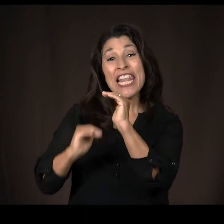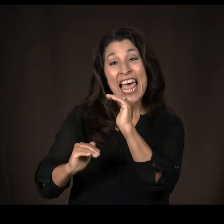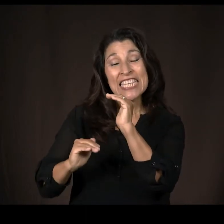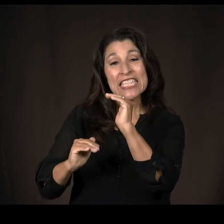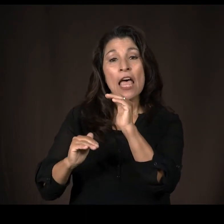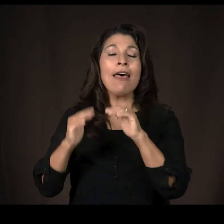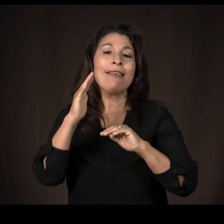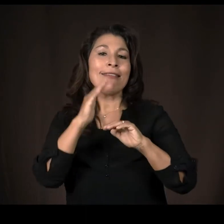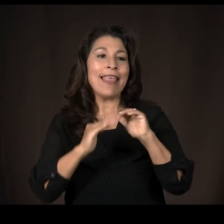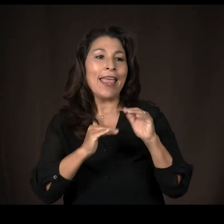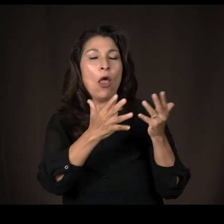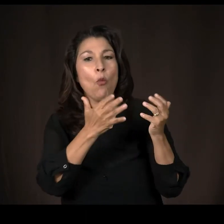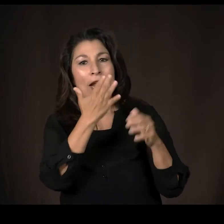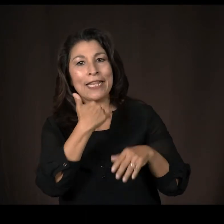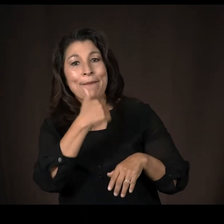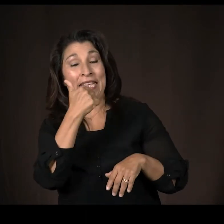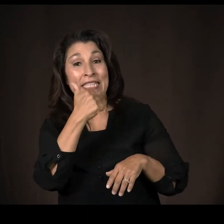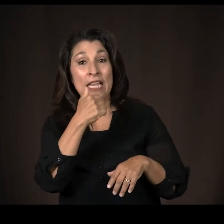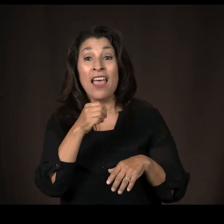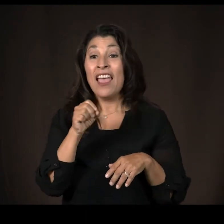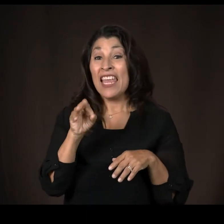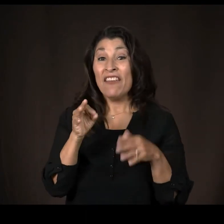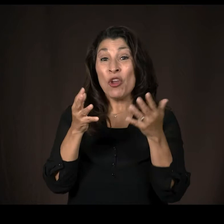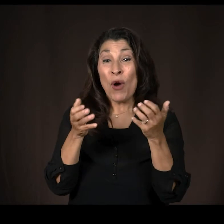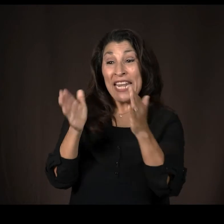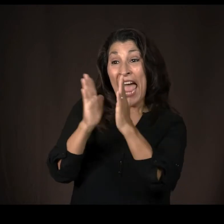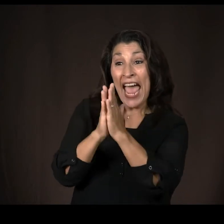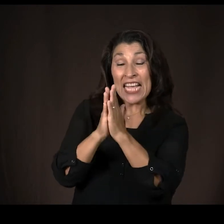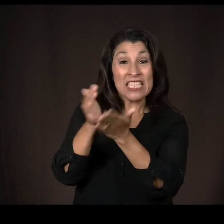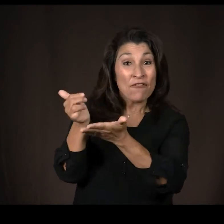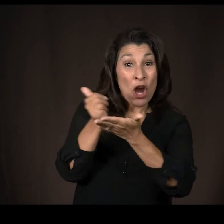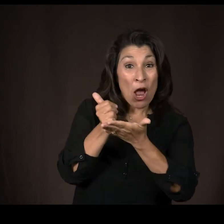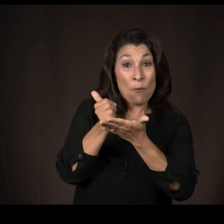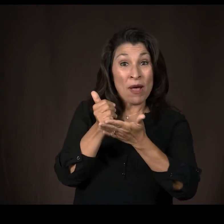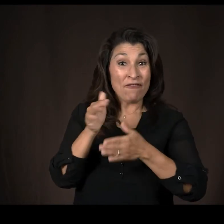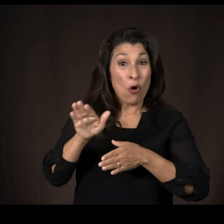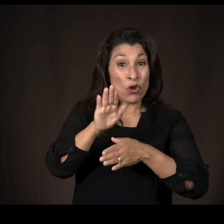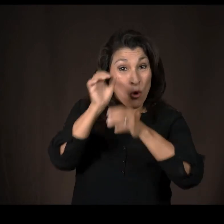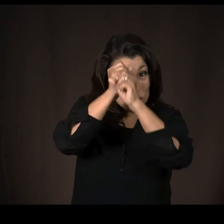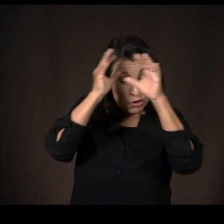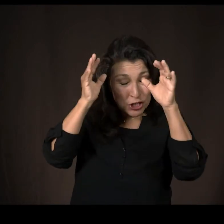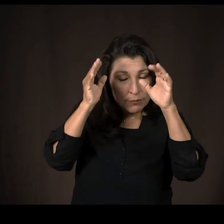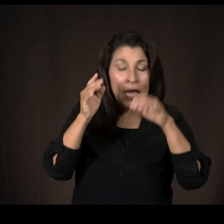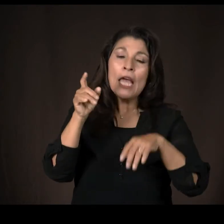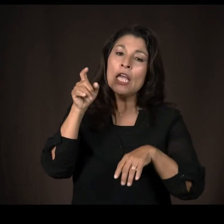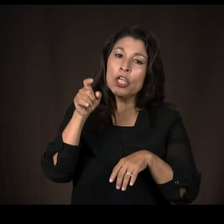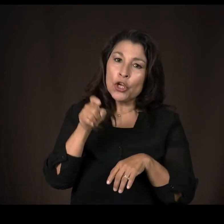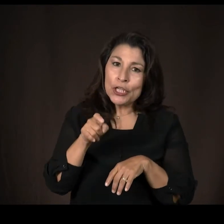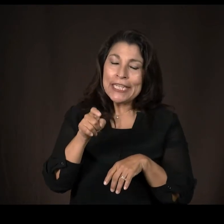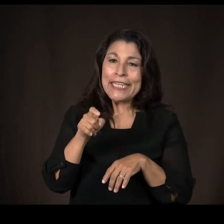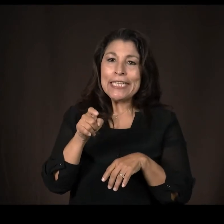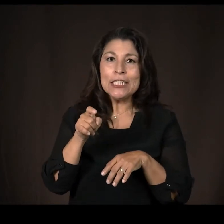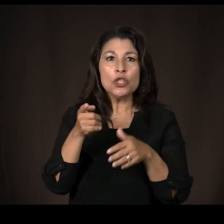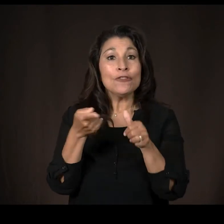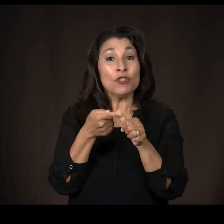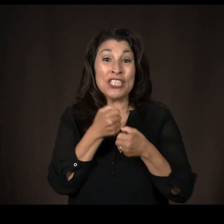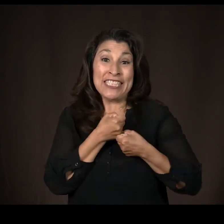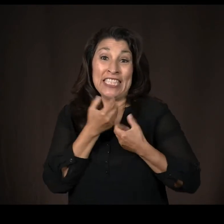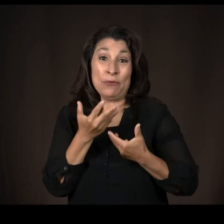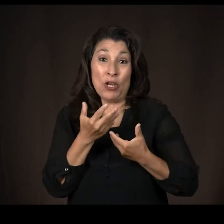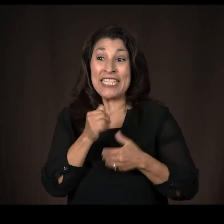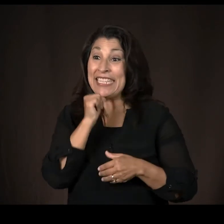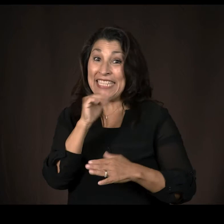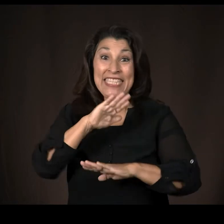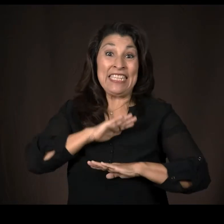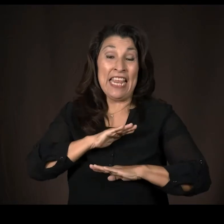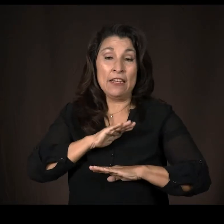to enlist support for your dream, you're going to have to create some discontent with the current situation first. And